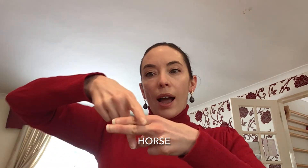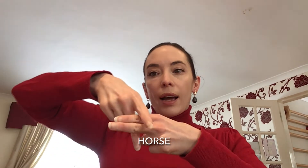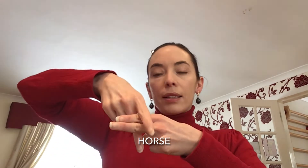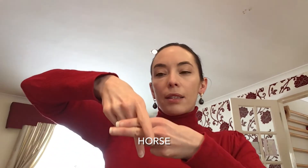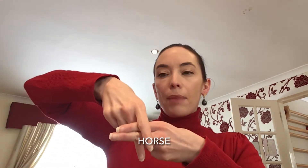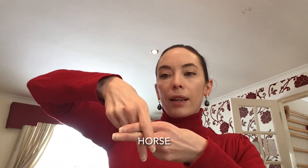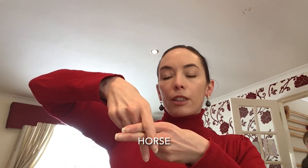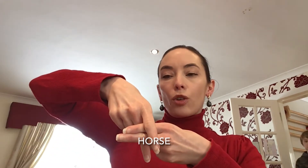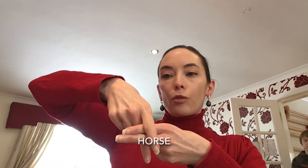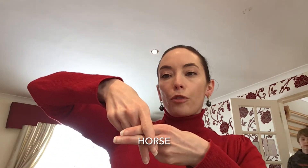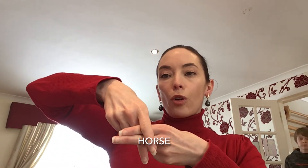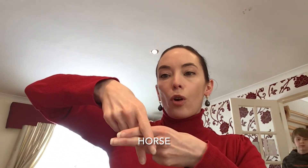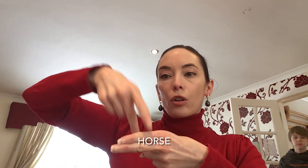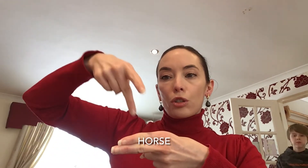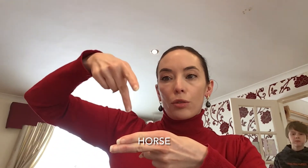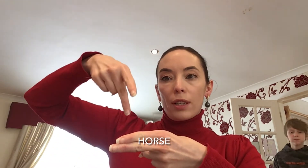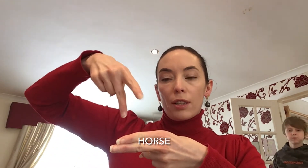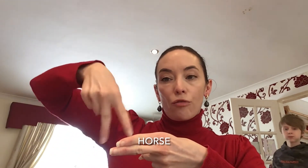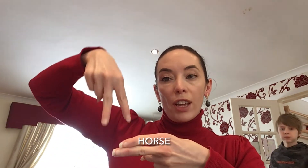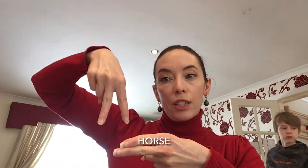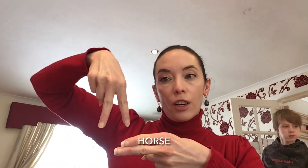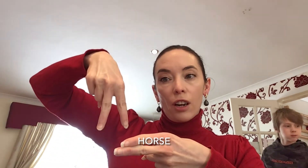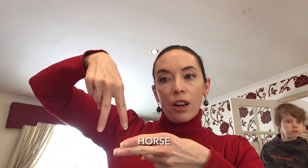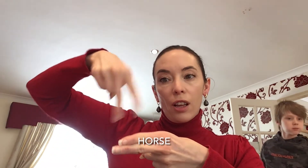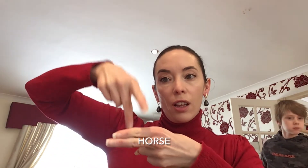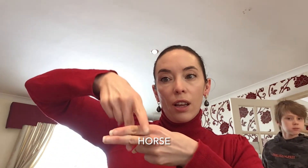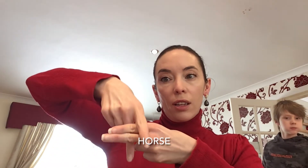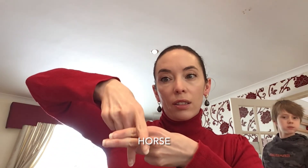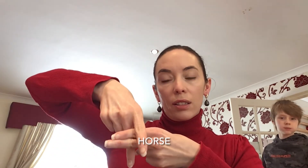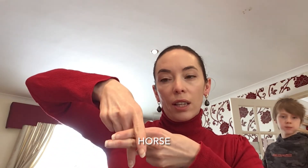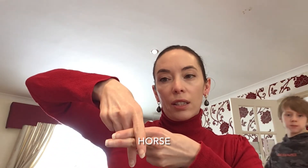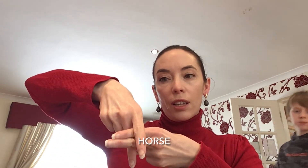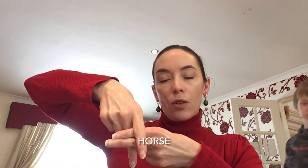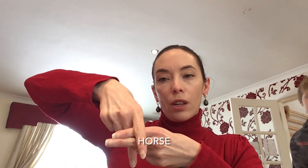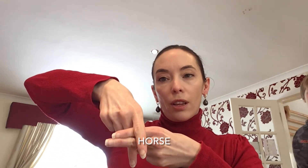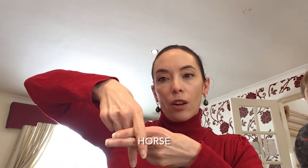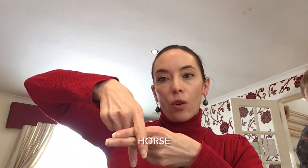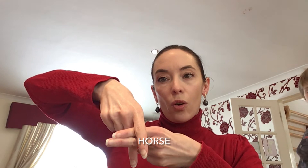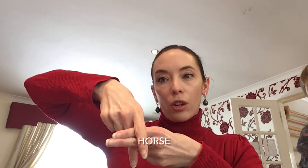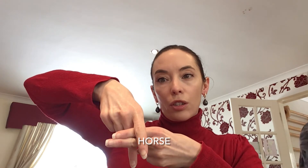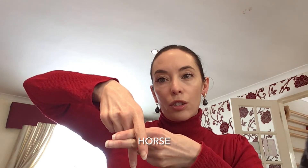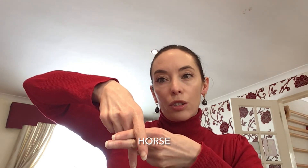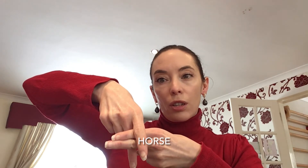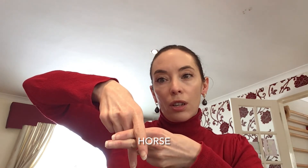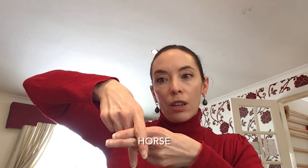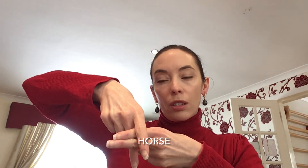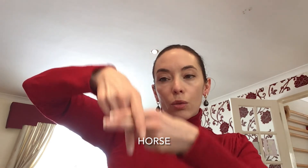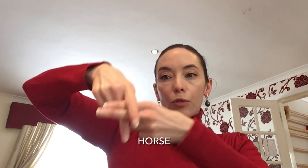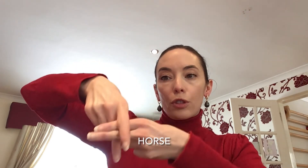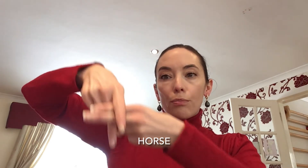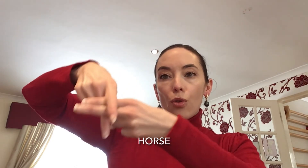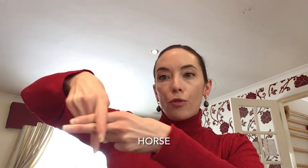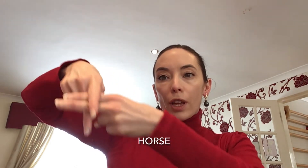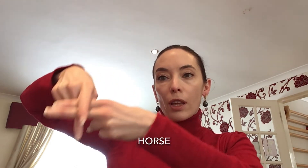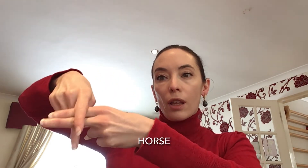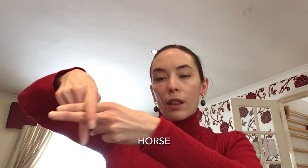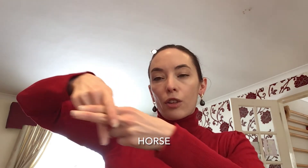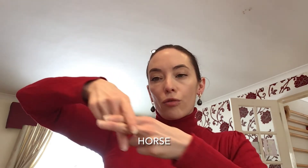And the Makaton for horse, so that's a rider sitting on their horse. So if it's moving, you're